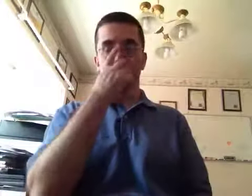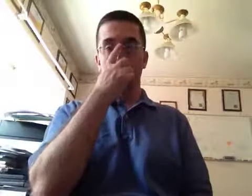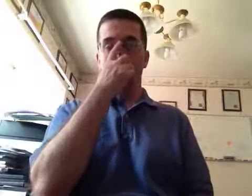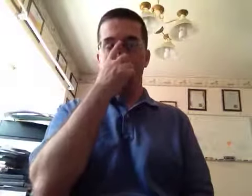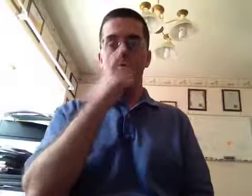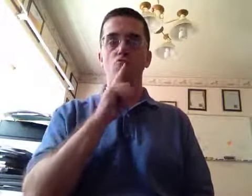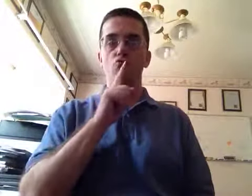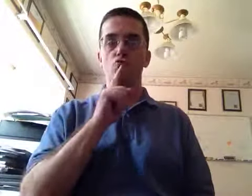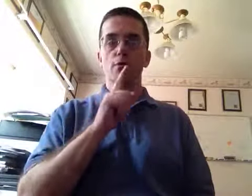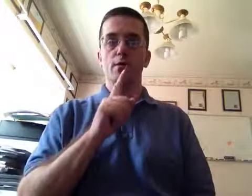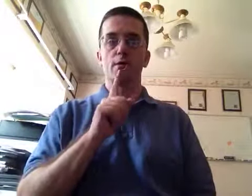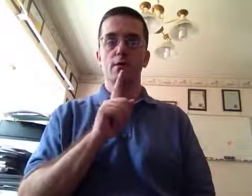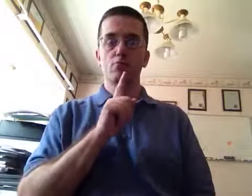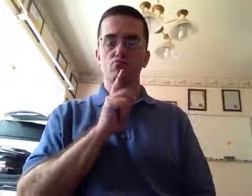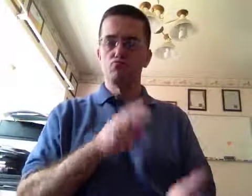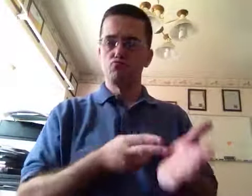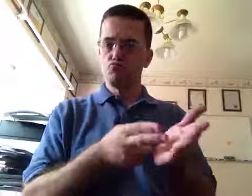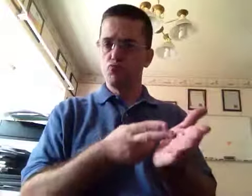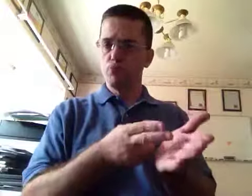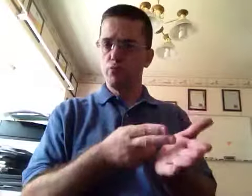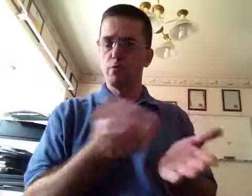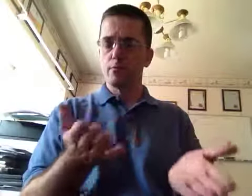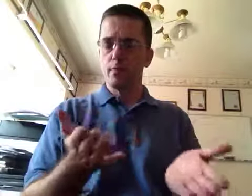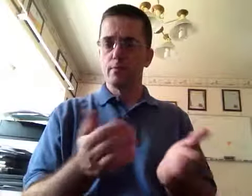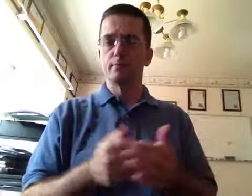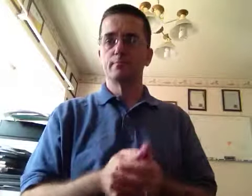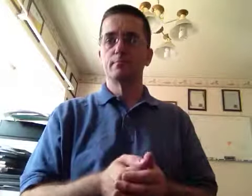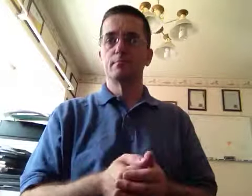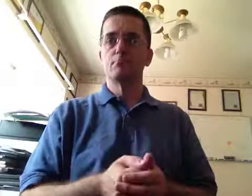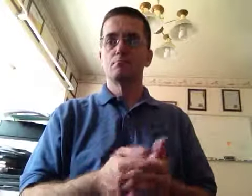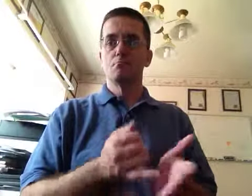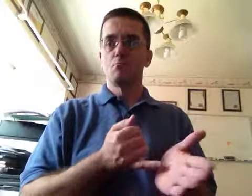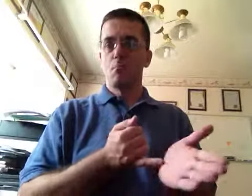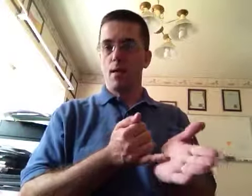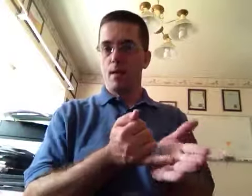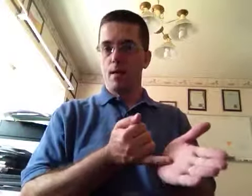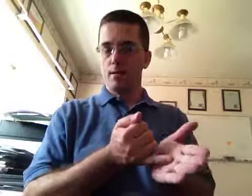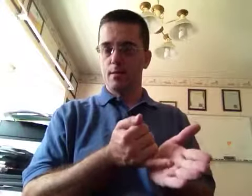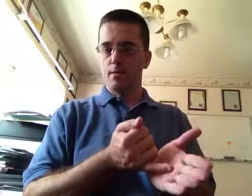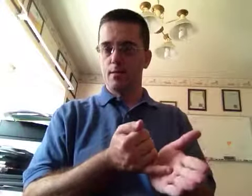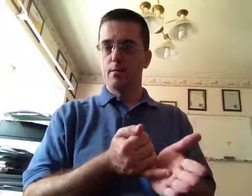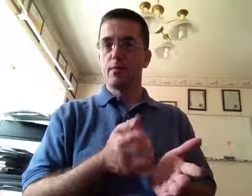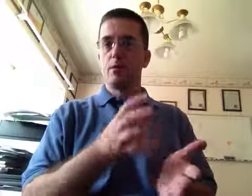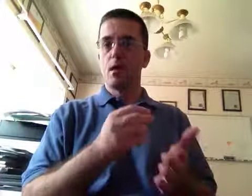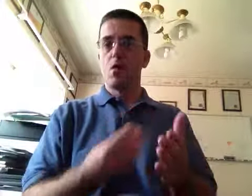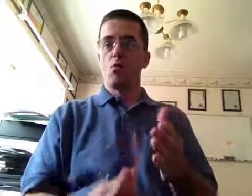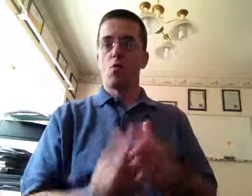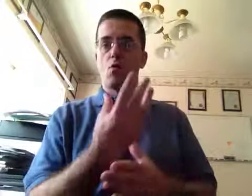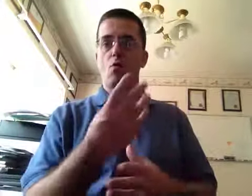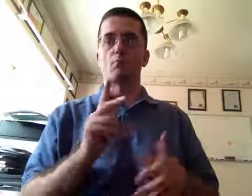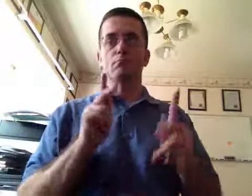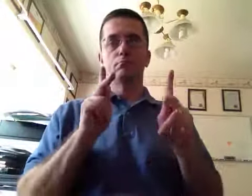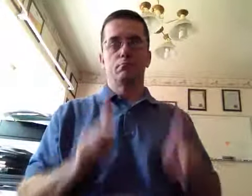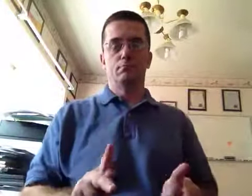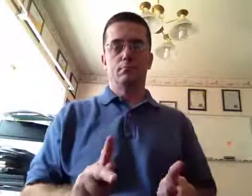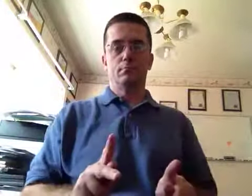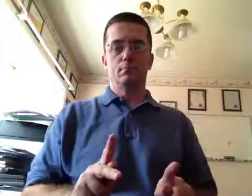of continued excellence and continued personal growth is required for you to